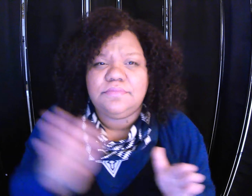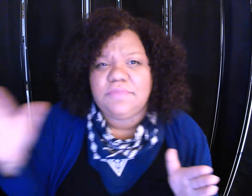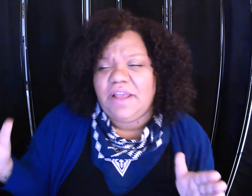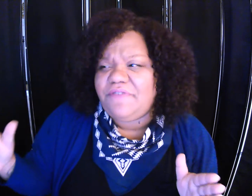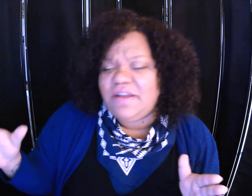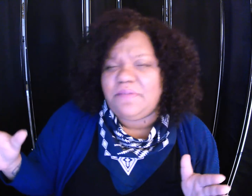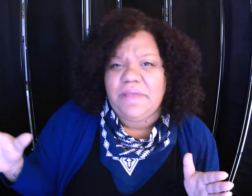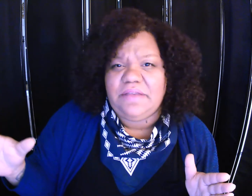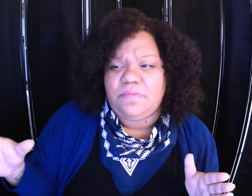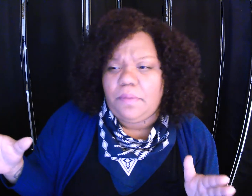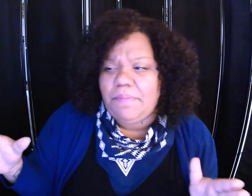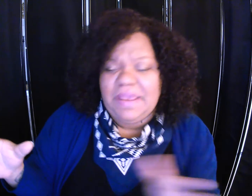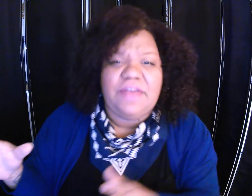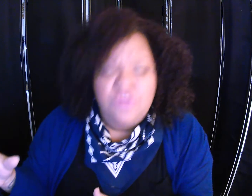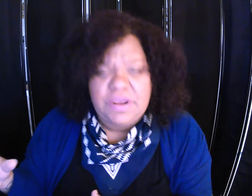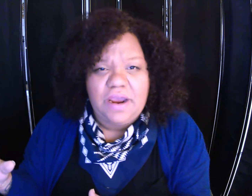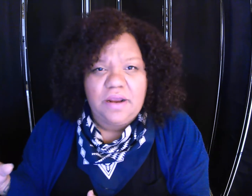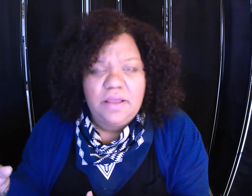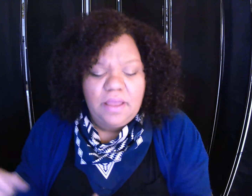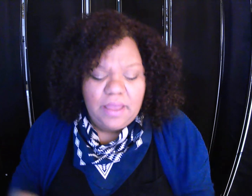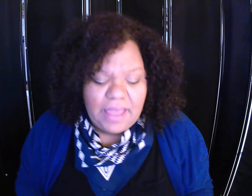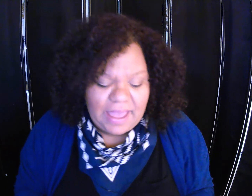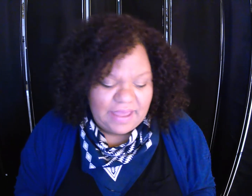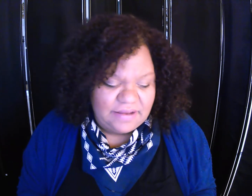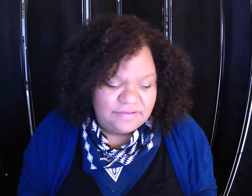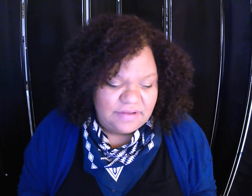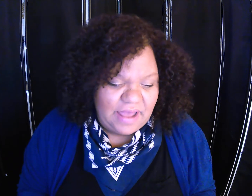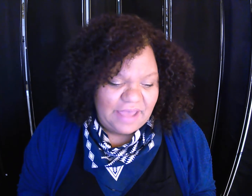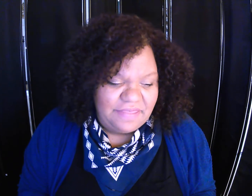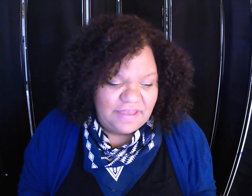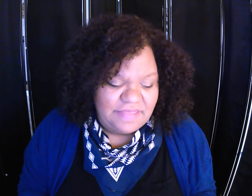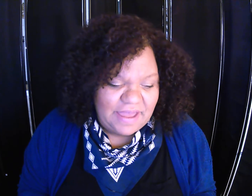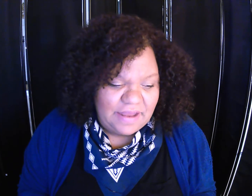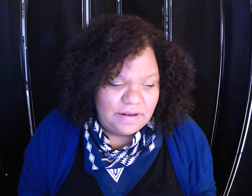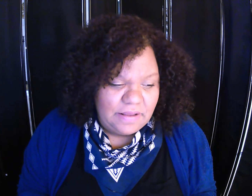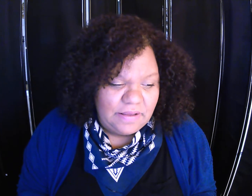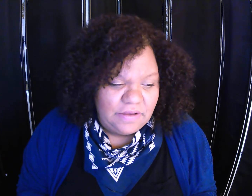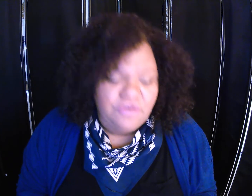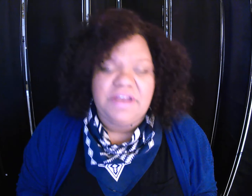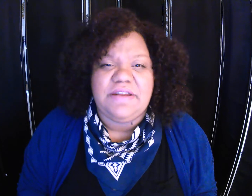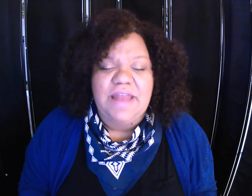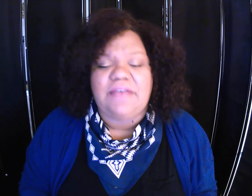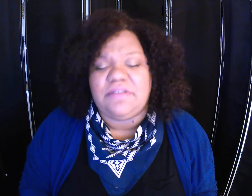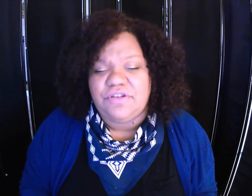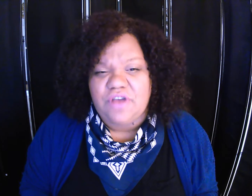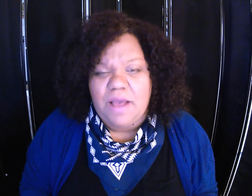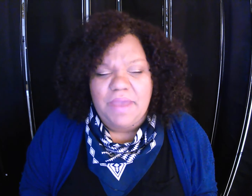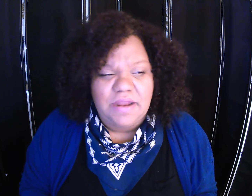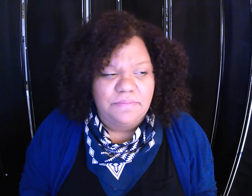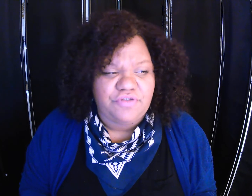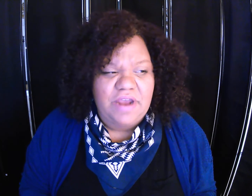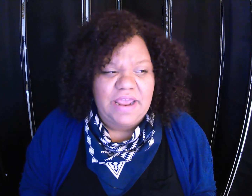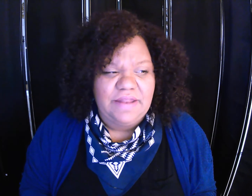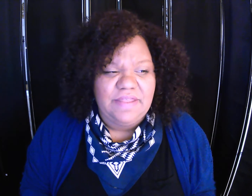and find a place where we begin to care? And I think that Green did an excellent job in portraying